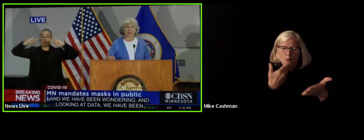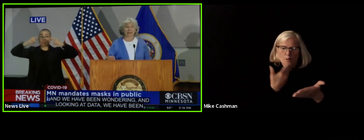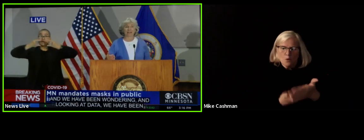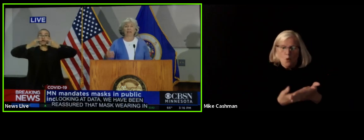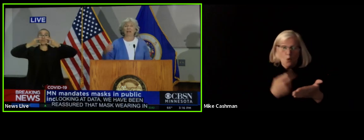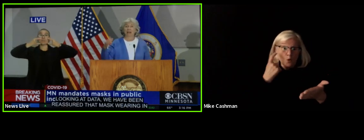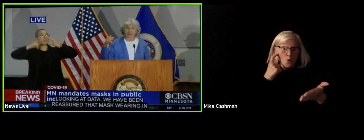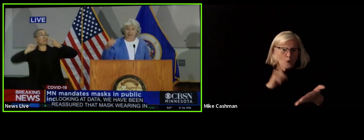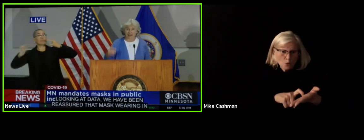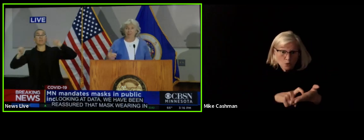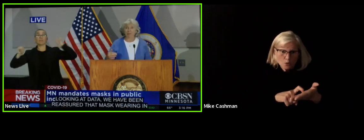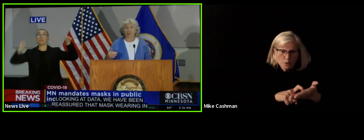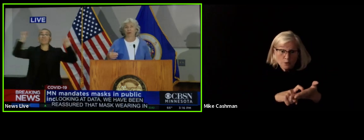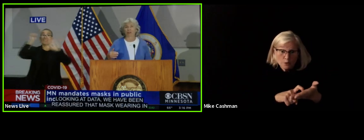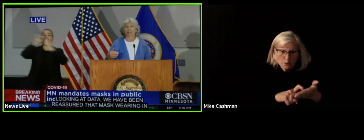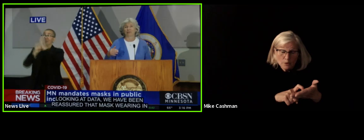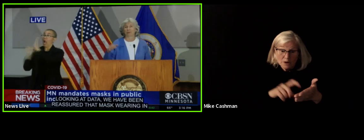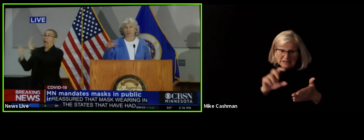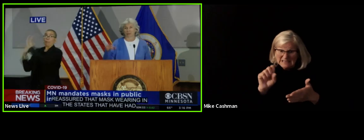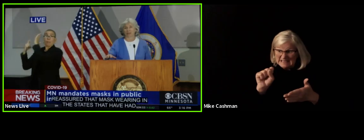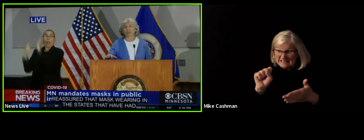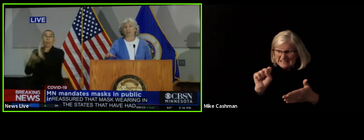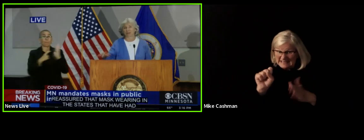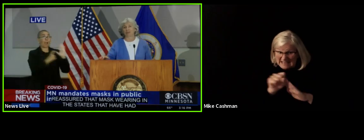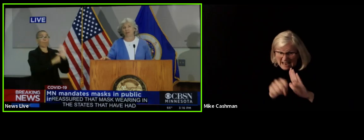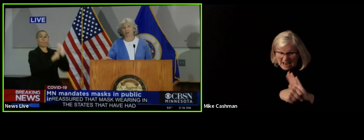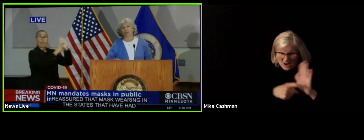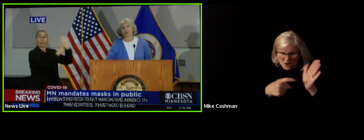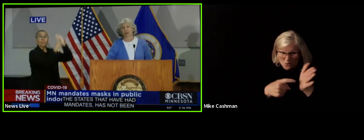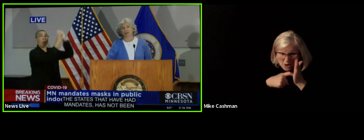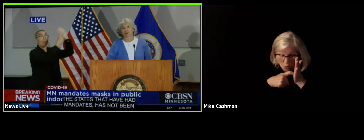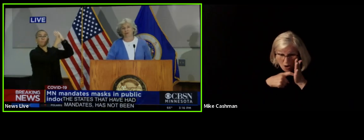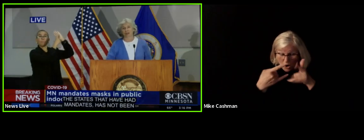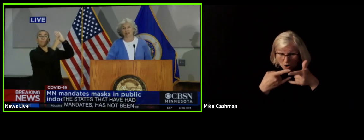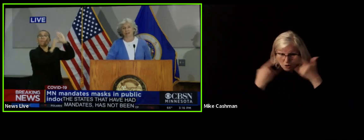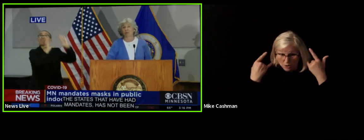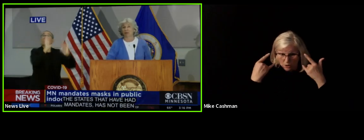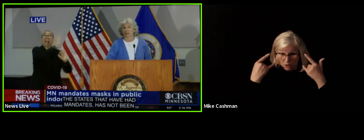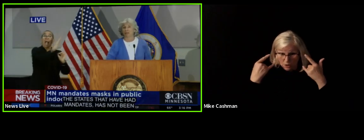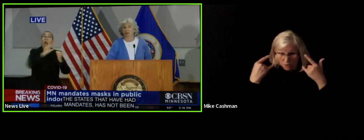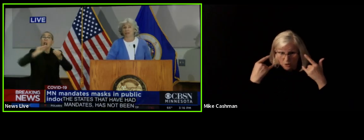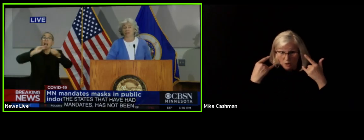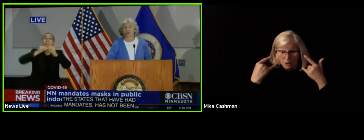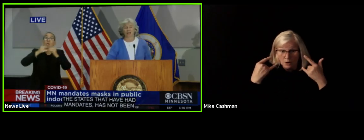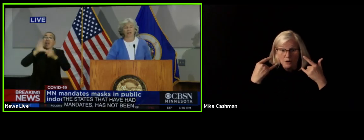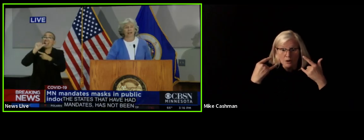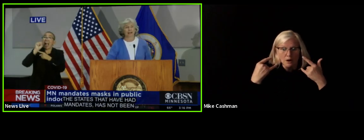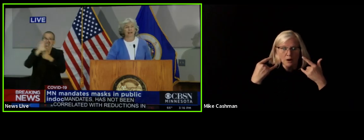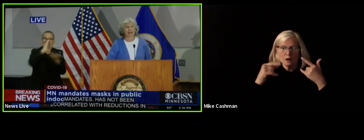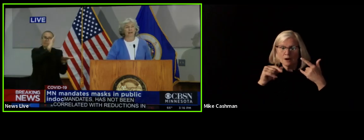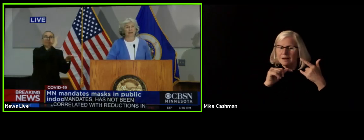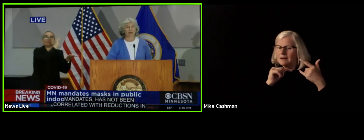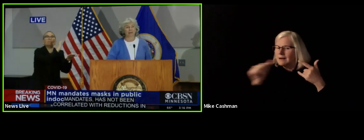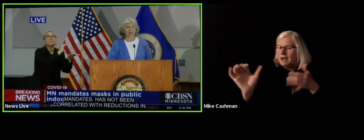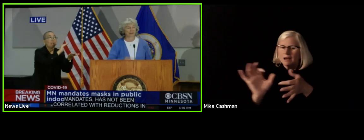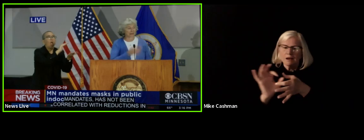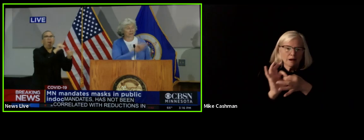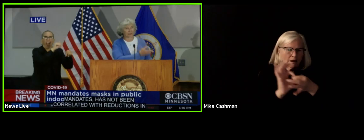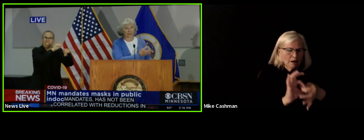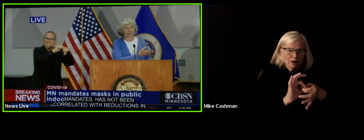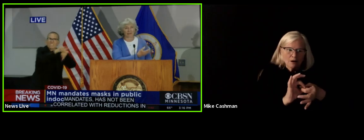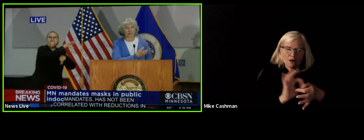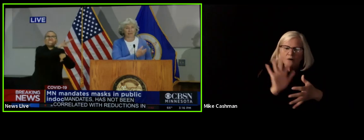had mandates has not been correlated with reductions in those other behaviors. That is an important thing to watch for. And I think